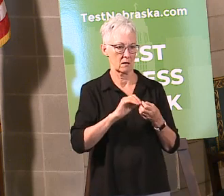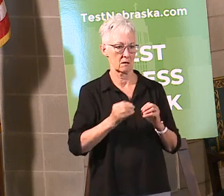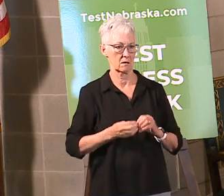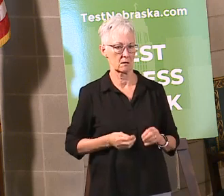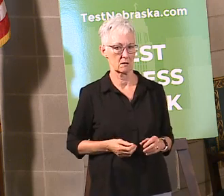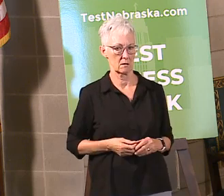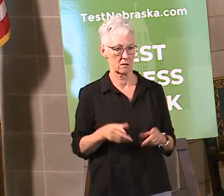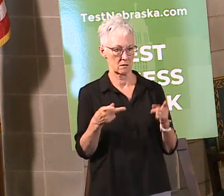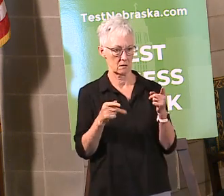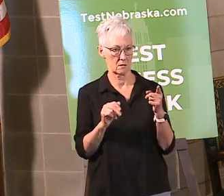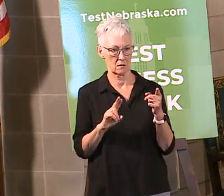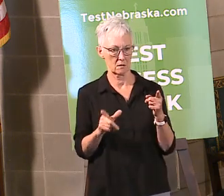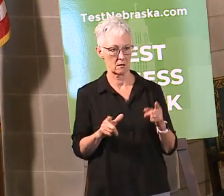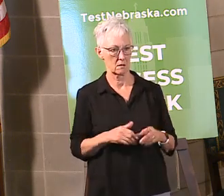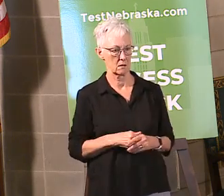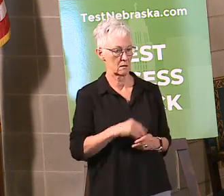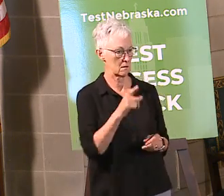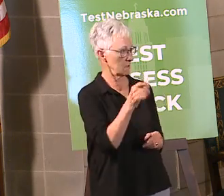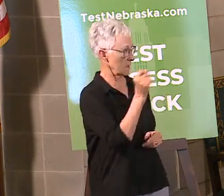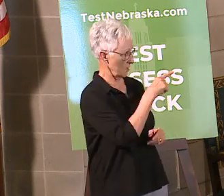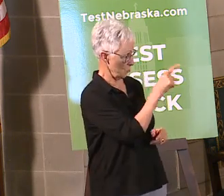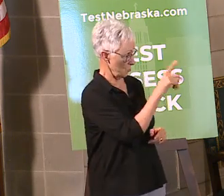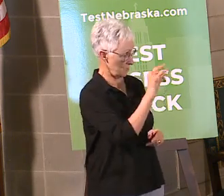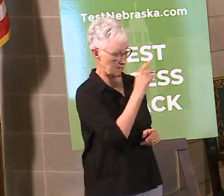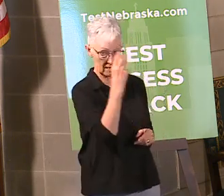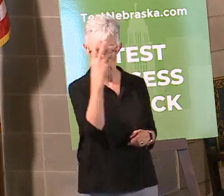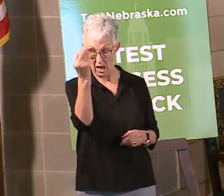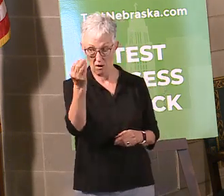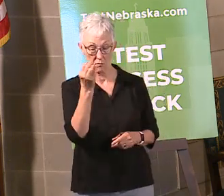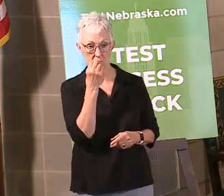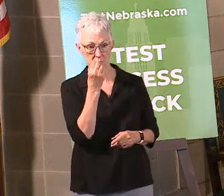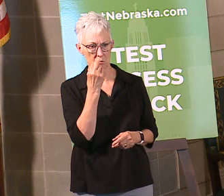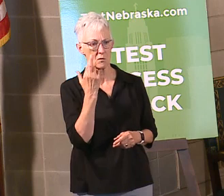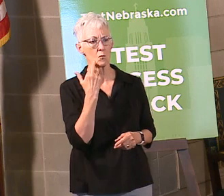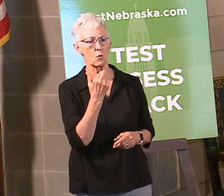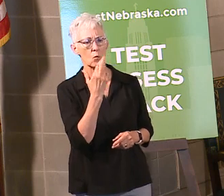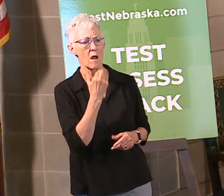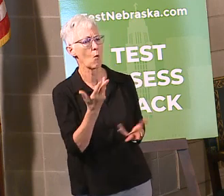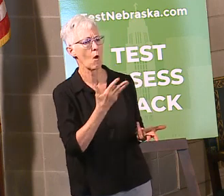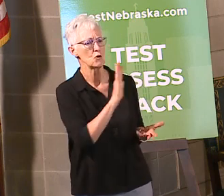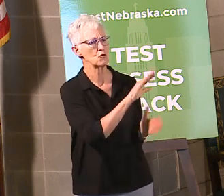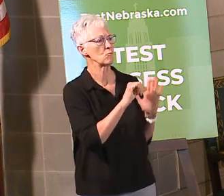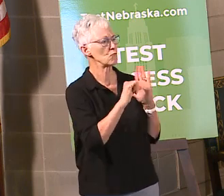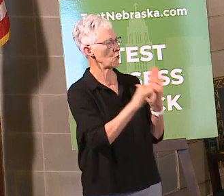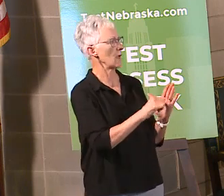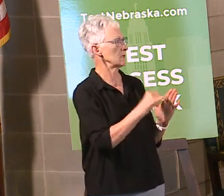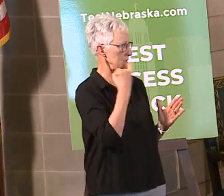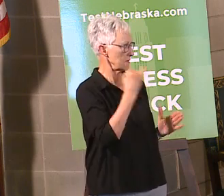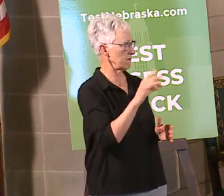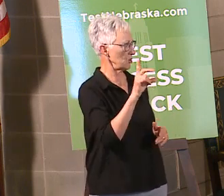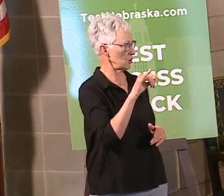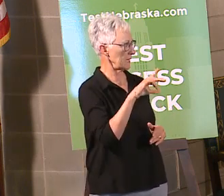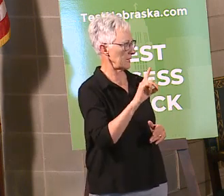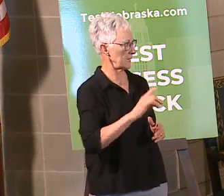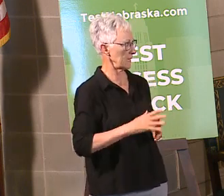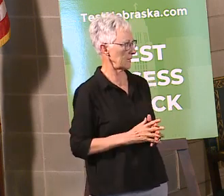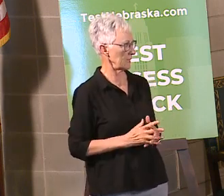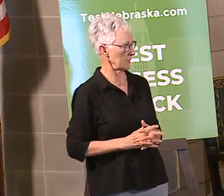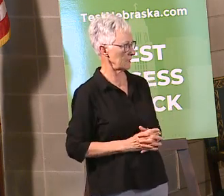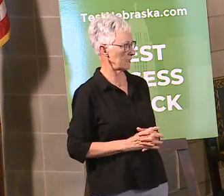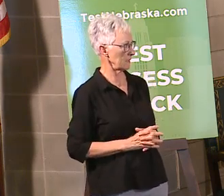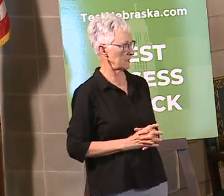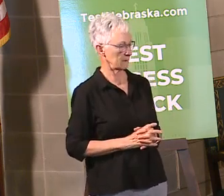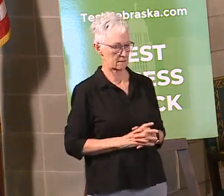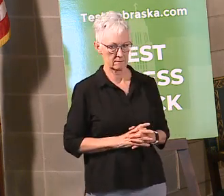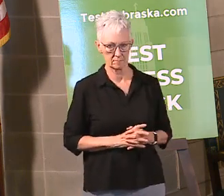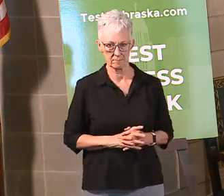Yeah, Paul. Have you eaten to eat, and if you had, what's your impression of how people are complying with the directive? Question